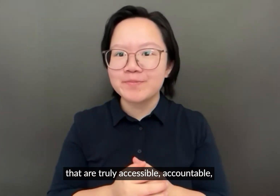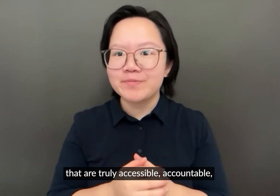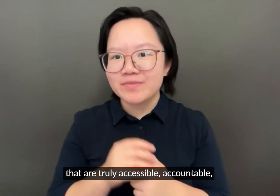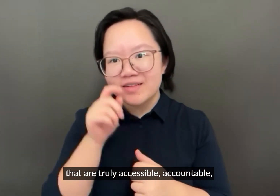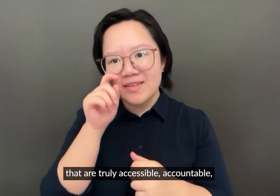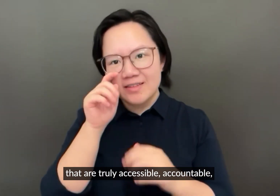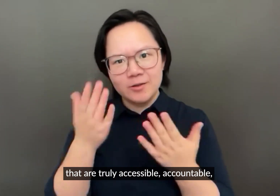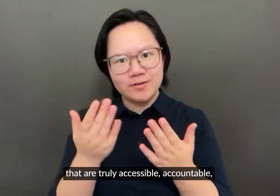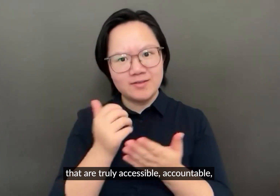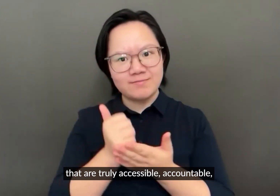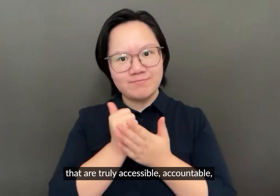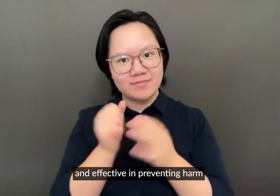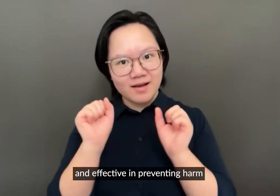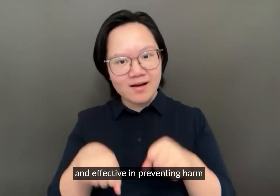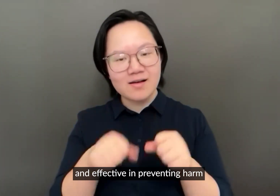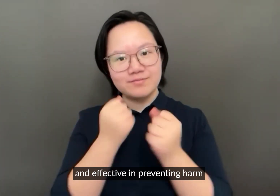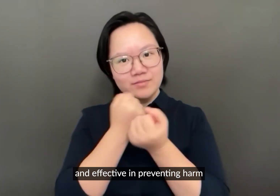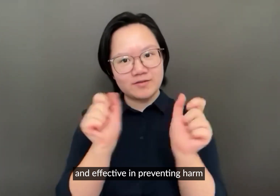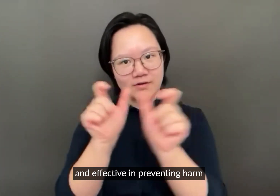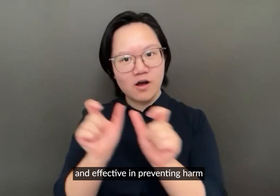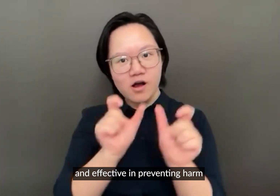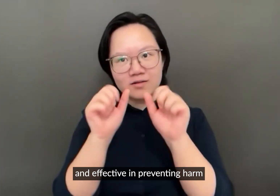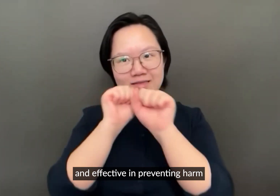accessible, accountable, and